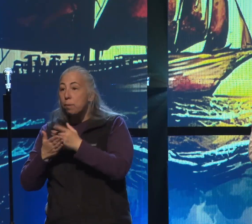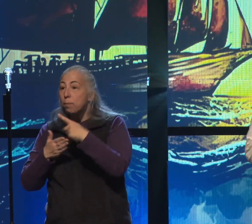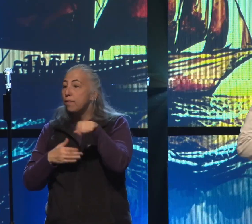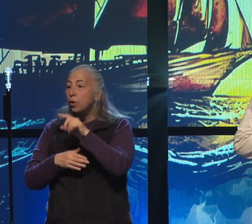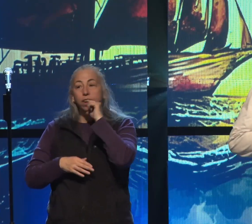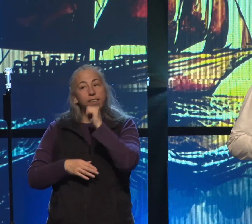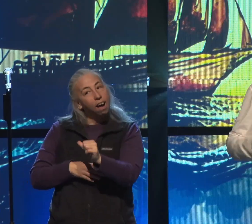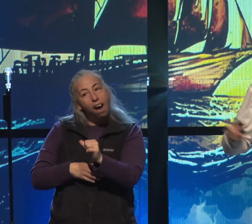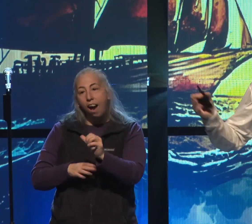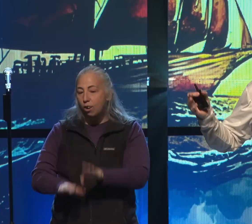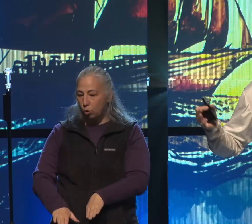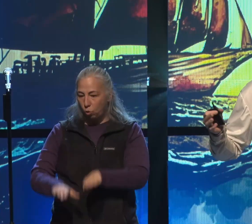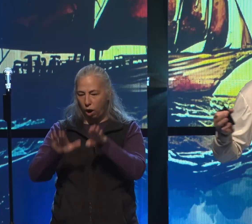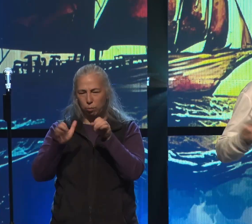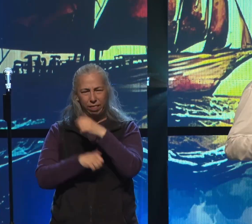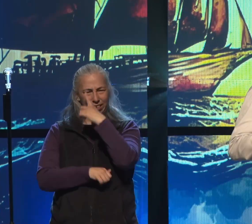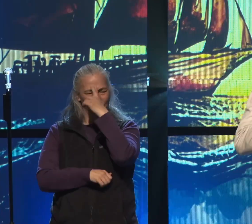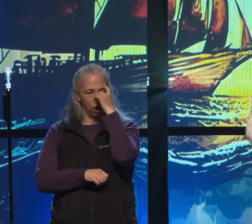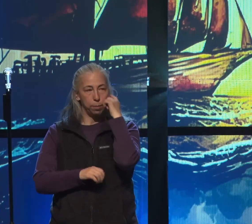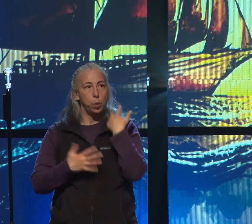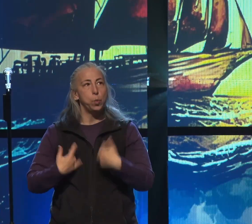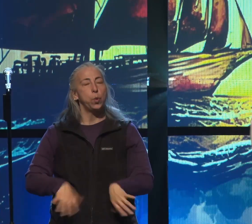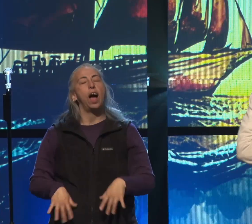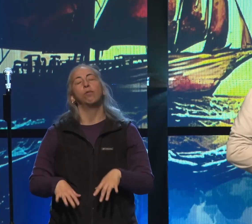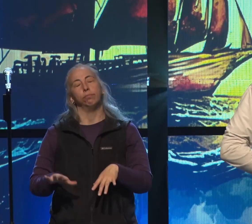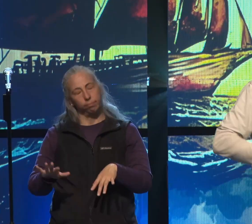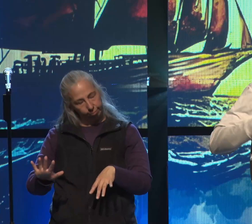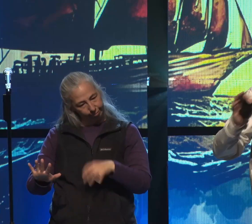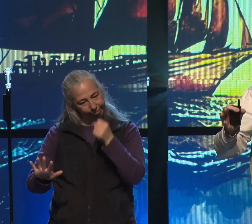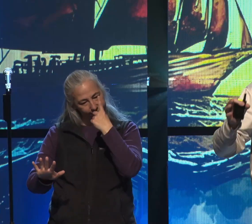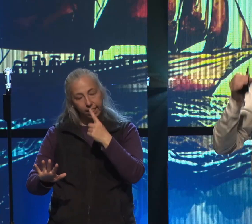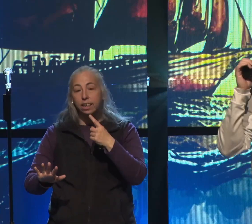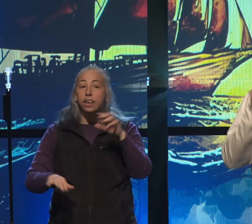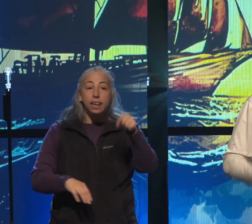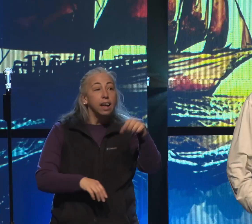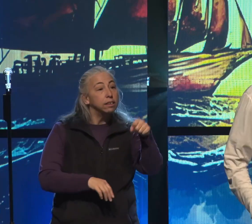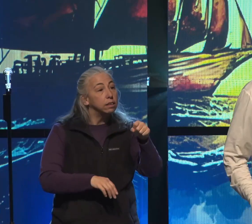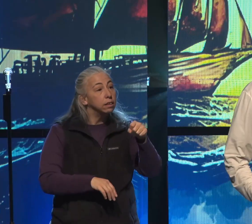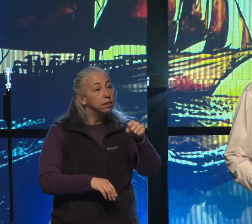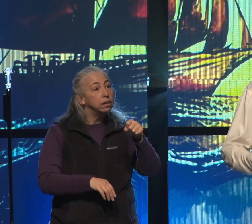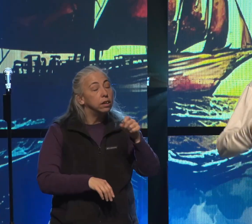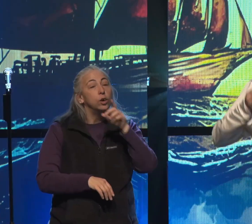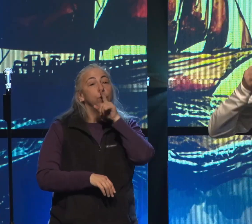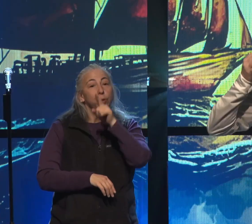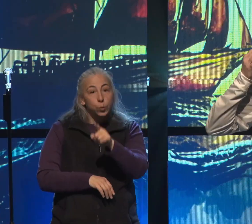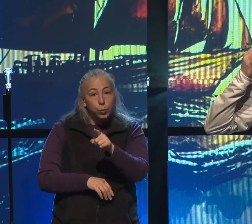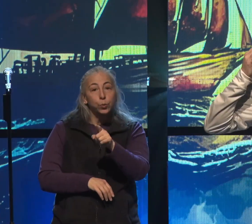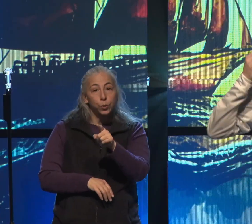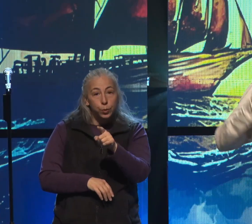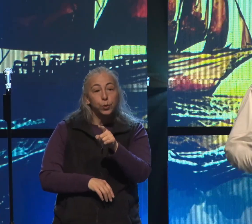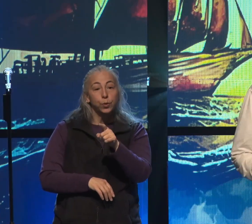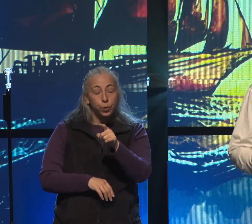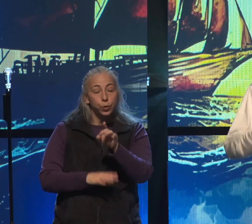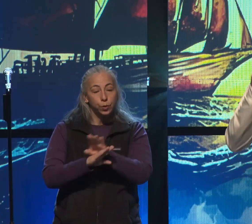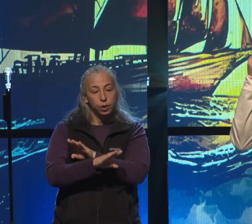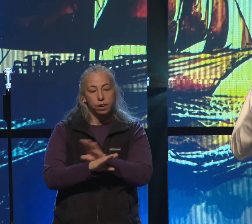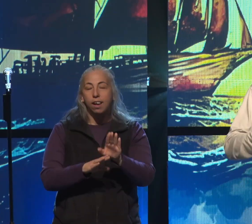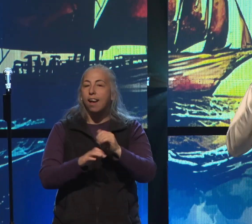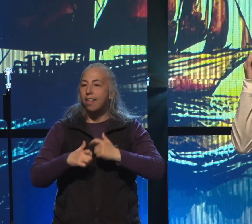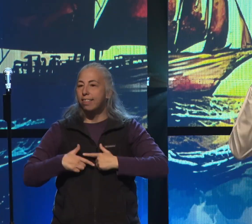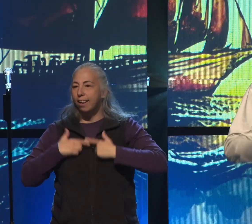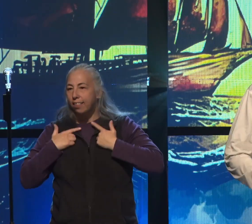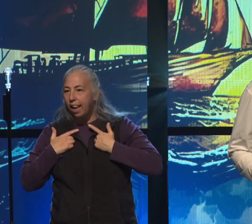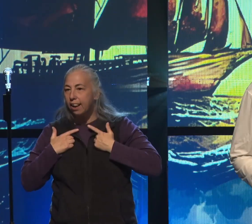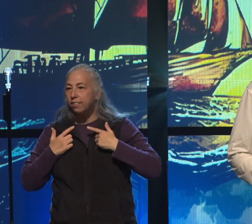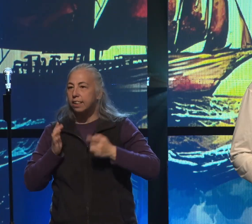with the same trauma as I did. So here's the deal. Yes, it is true that our lives at